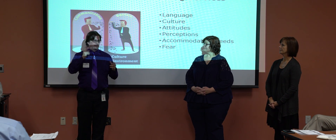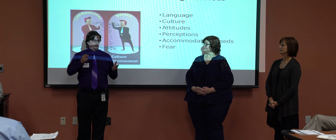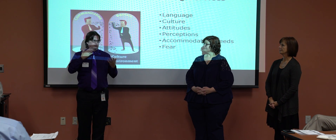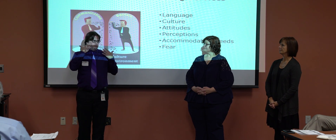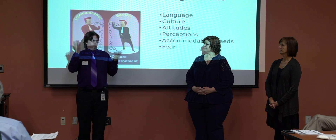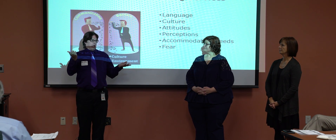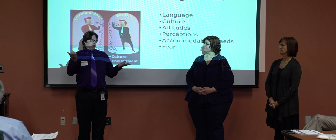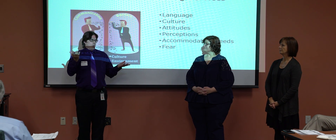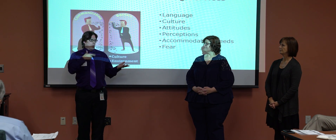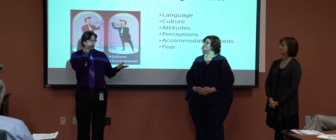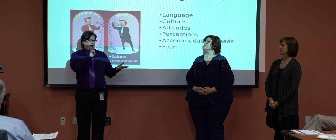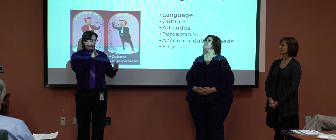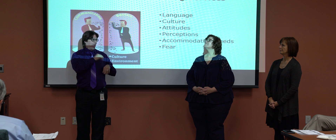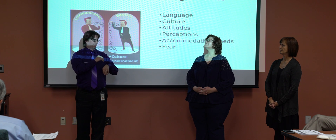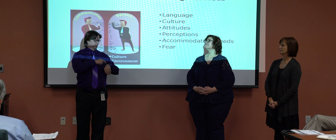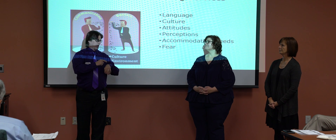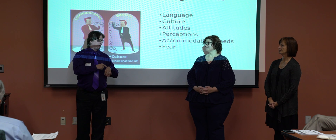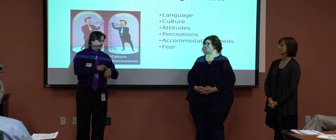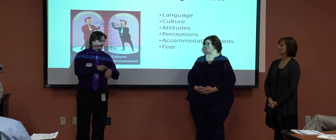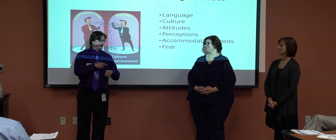that time,